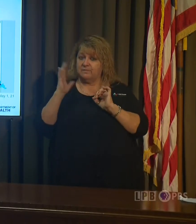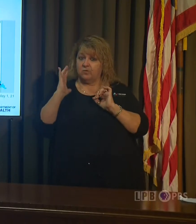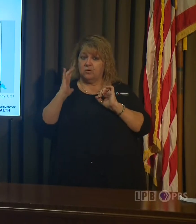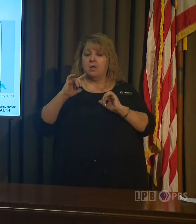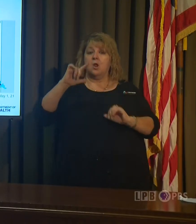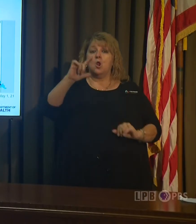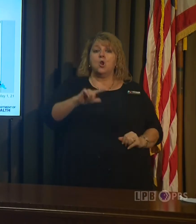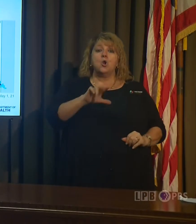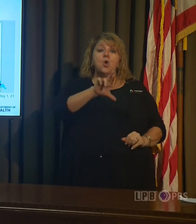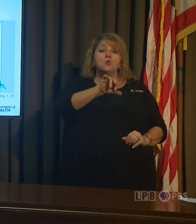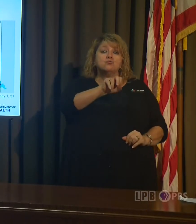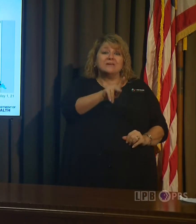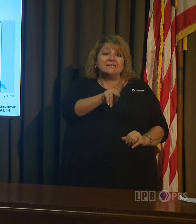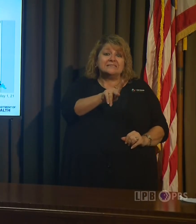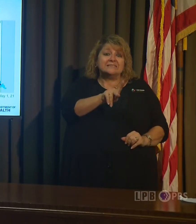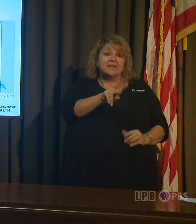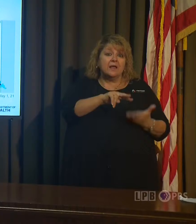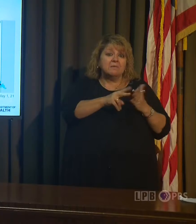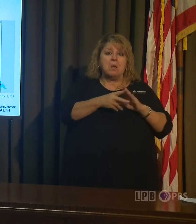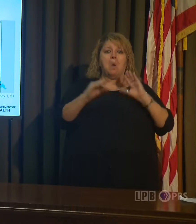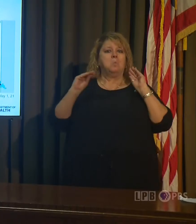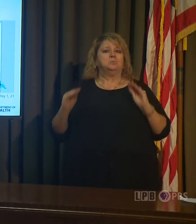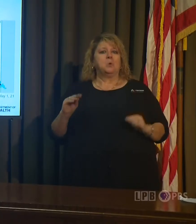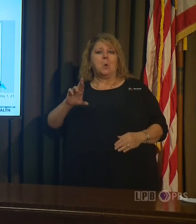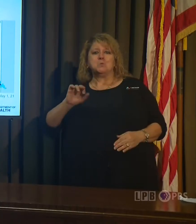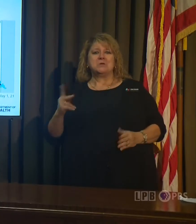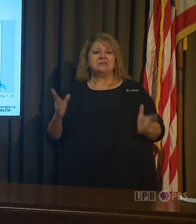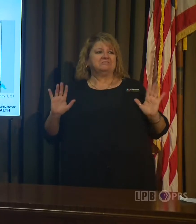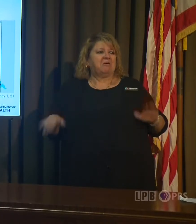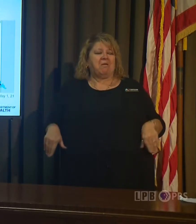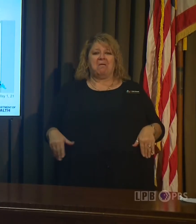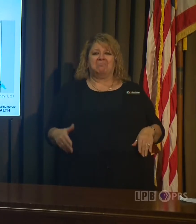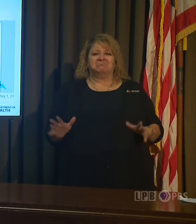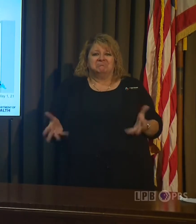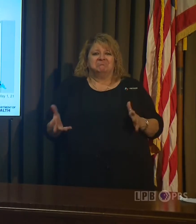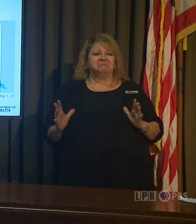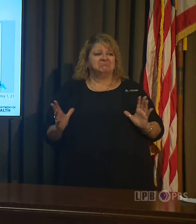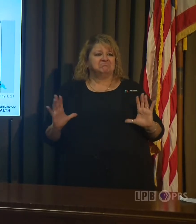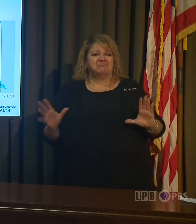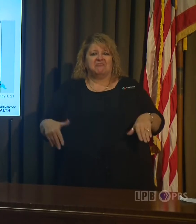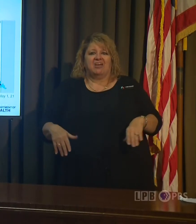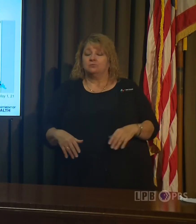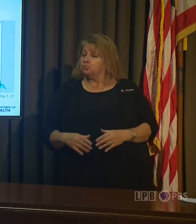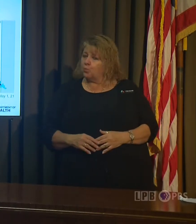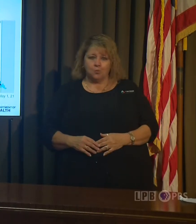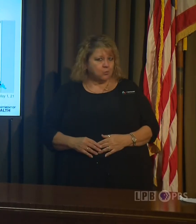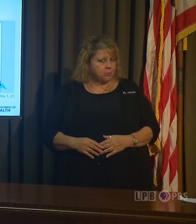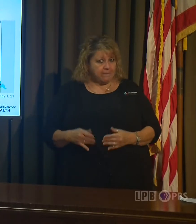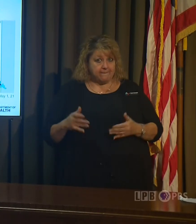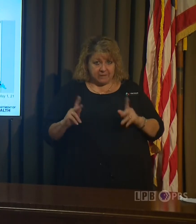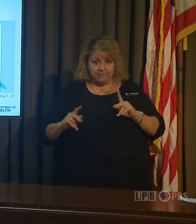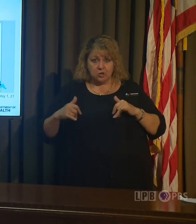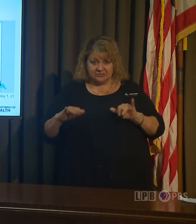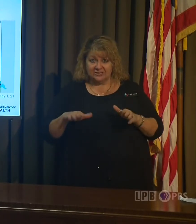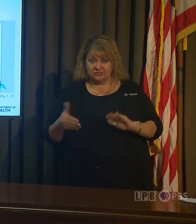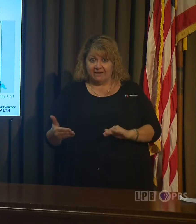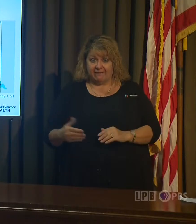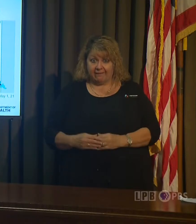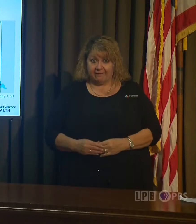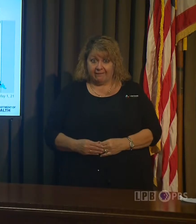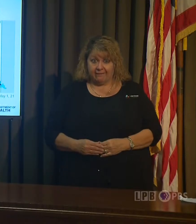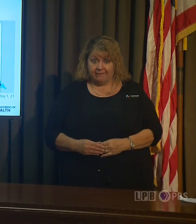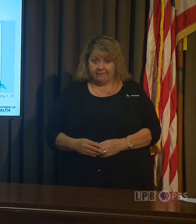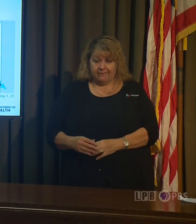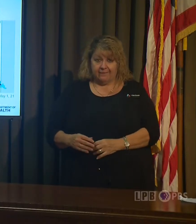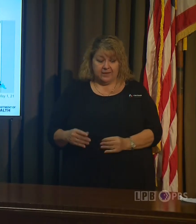lower risk does not mean no risk. And we still have, unfortunately, people dying from COVID. And today the governor reported 10.